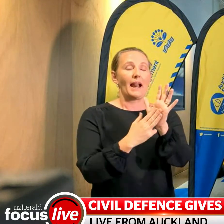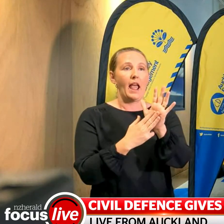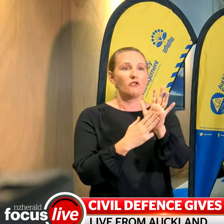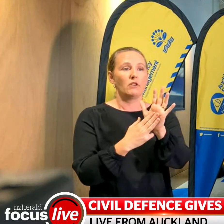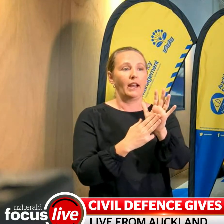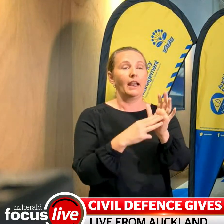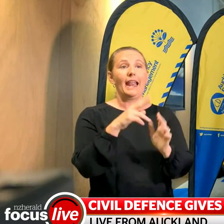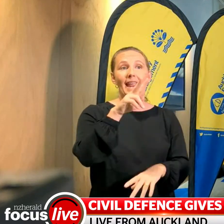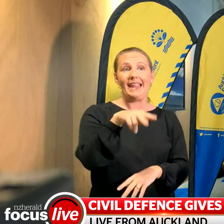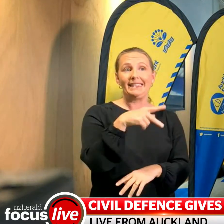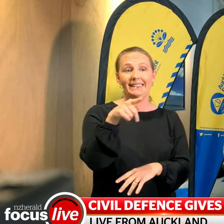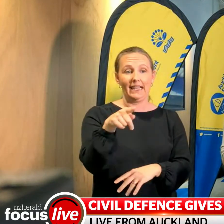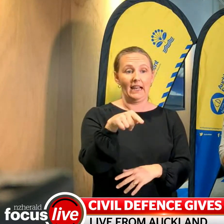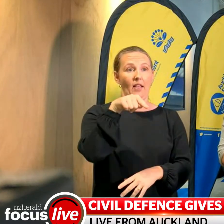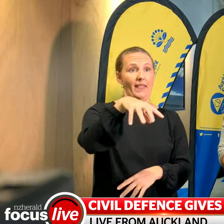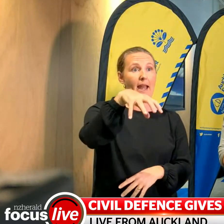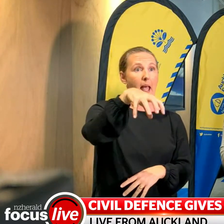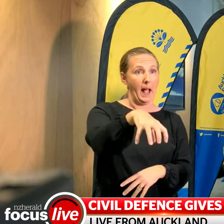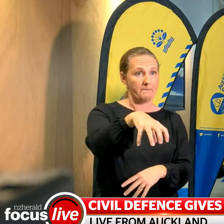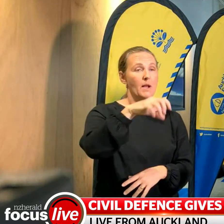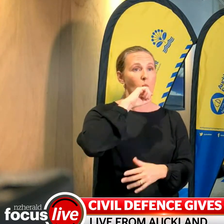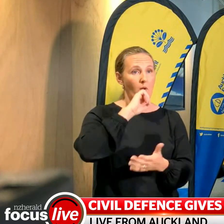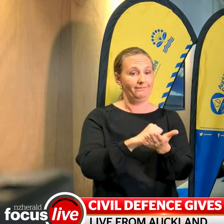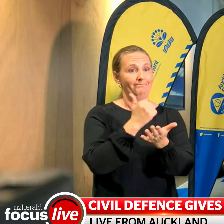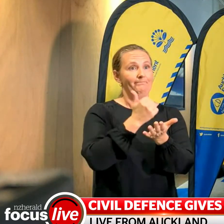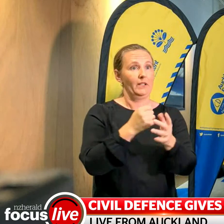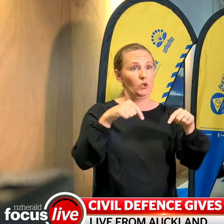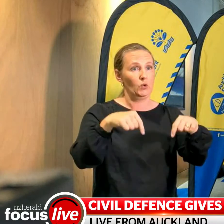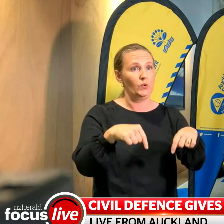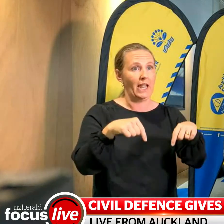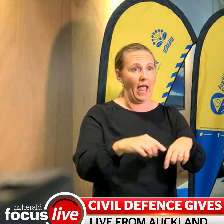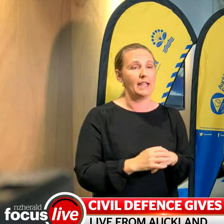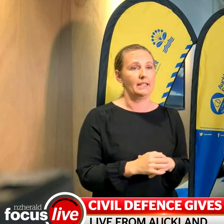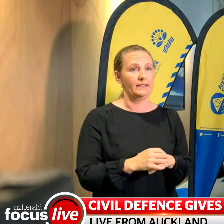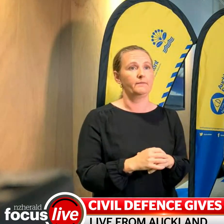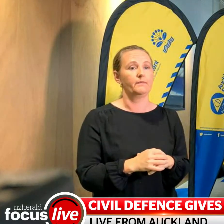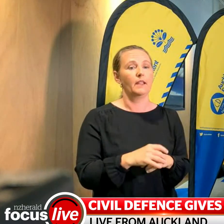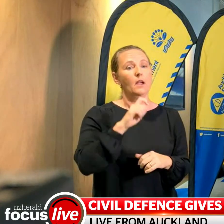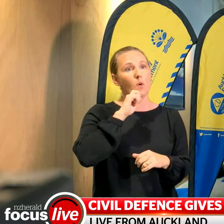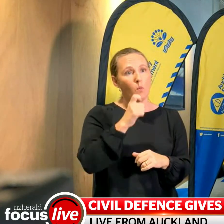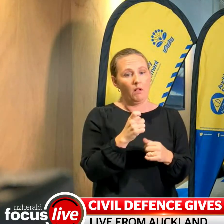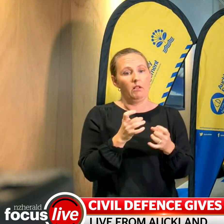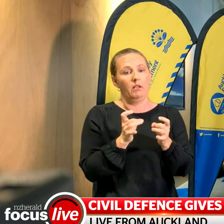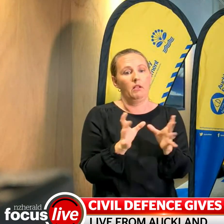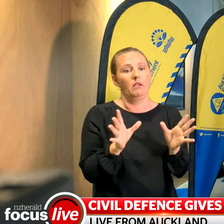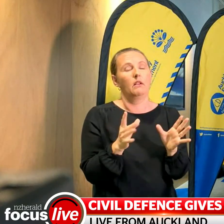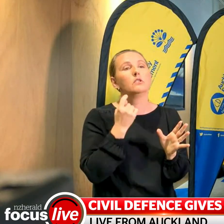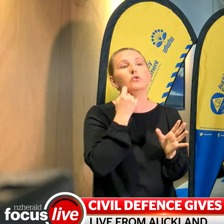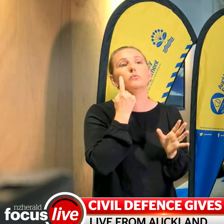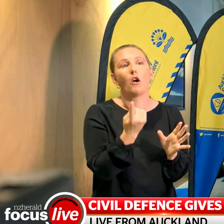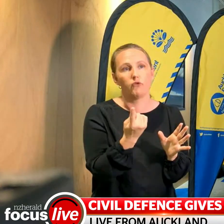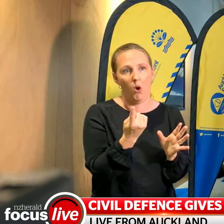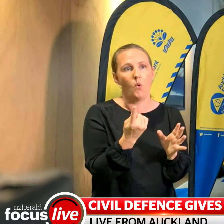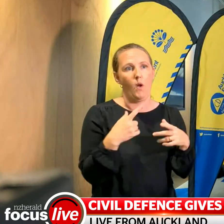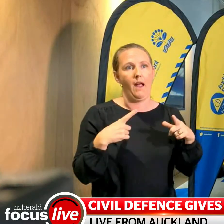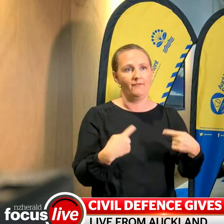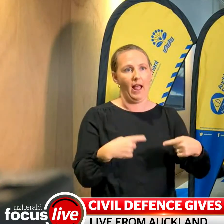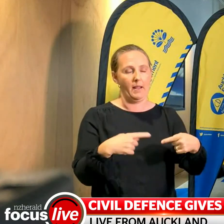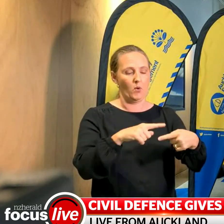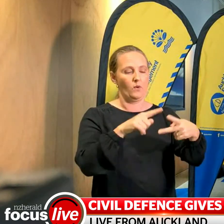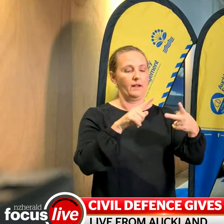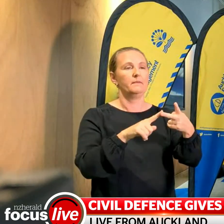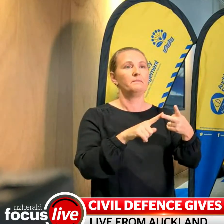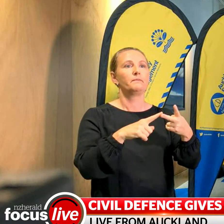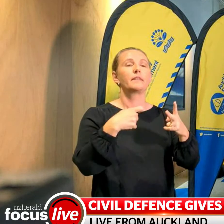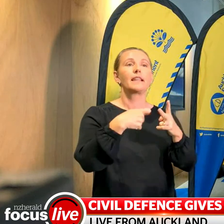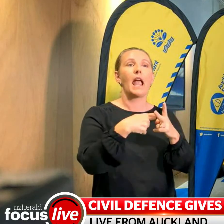Ave, Henderson. So that transition is happening today and that facility will be available from tomorrow. The